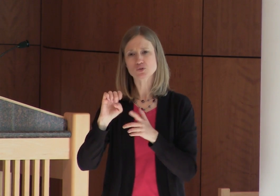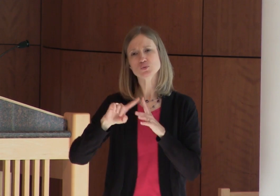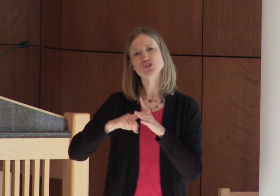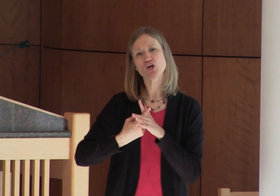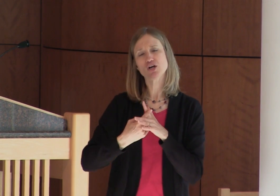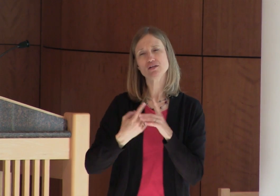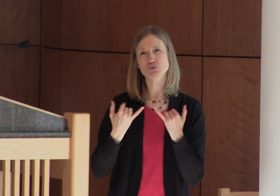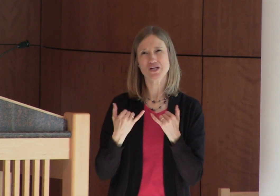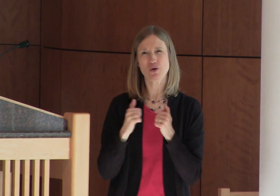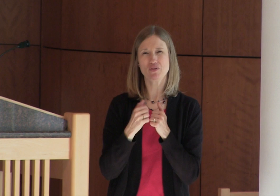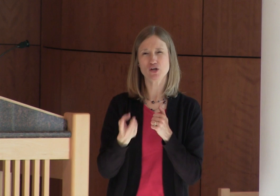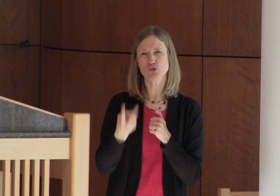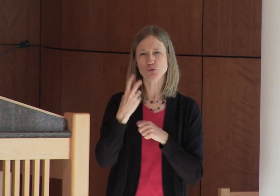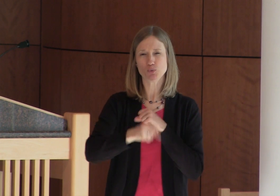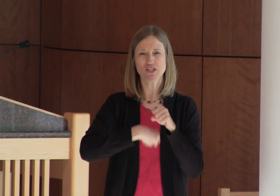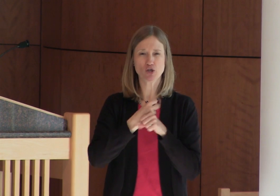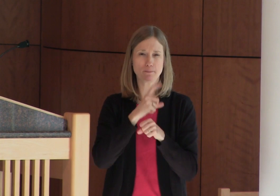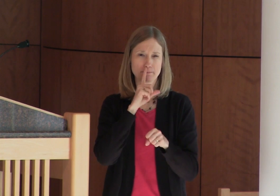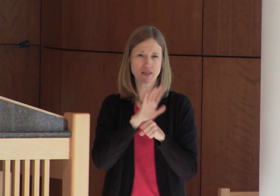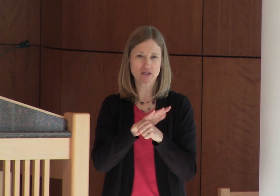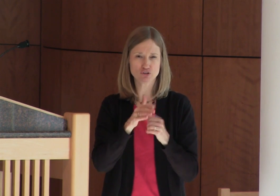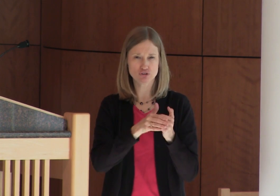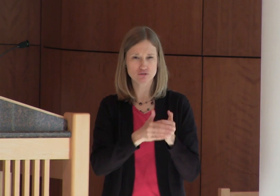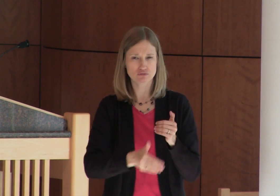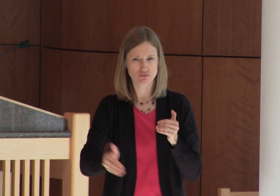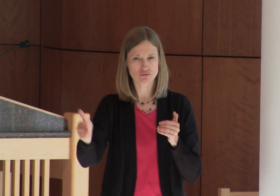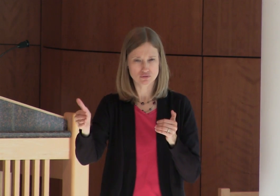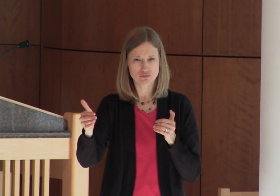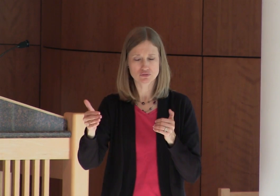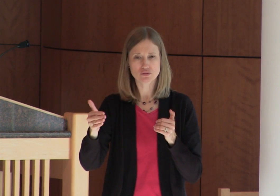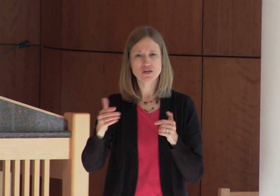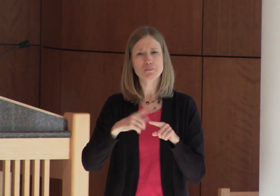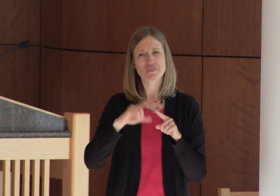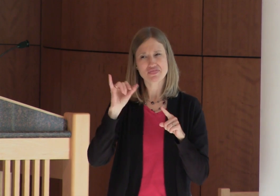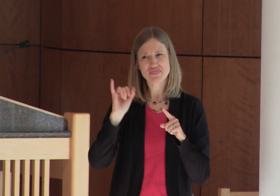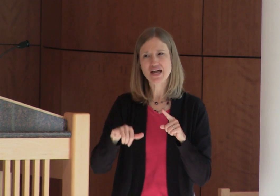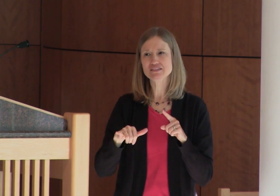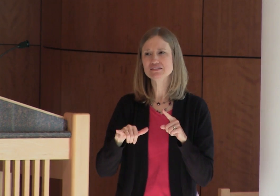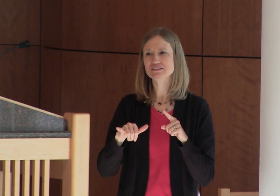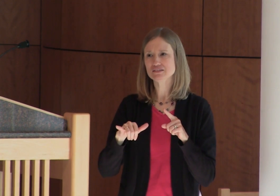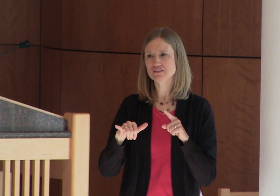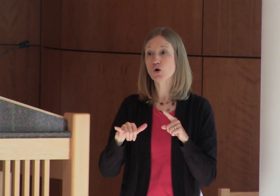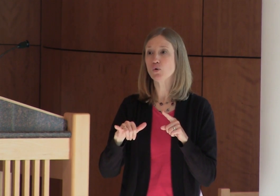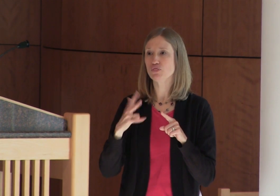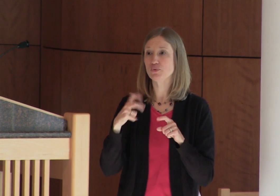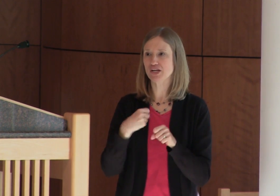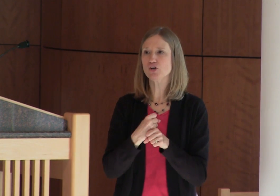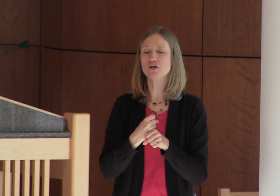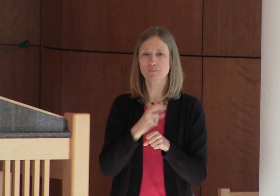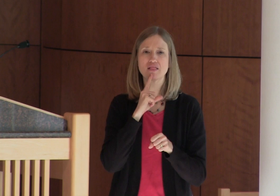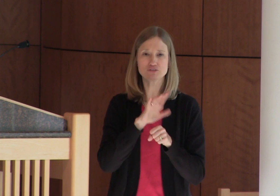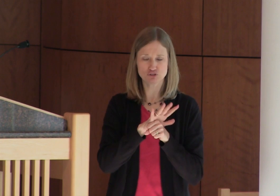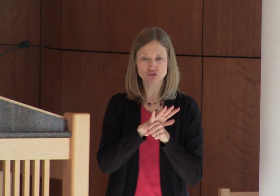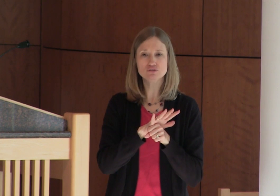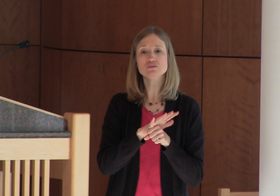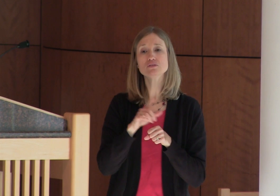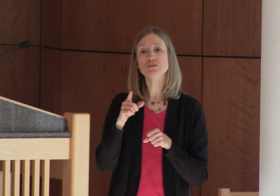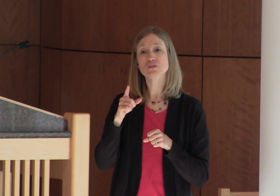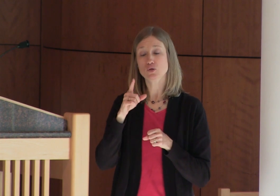but ending talking about it so much, it's a campaign, really, to make dreams happen. Even